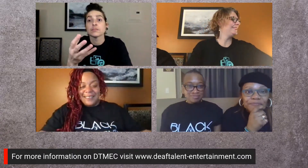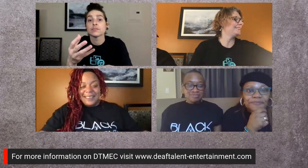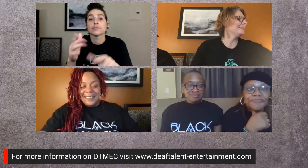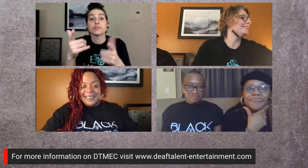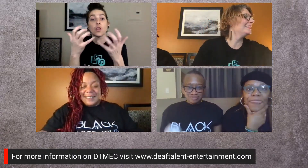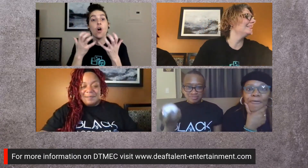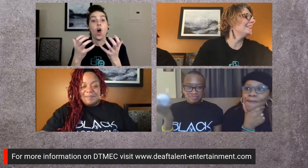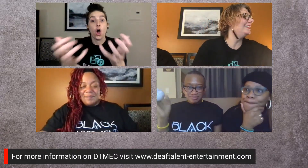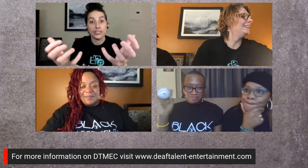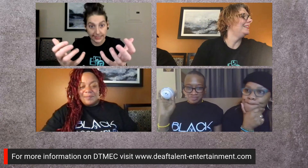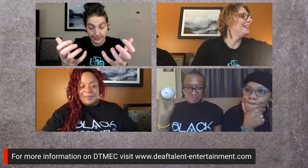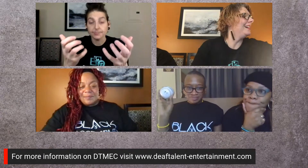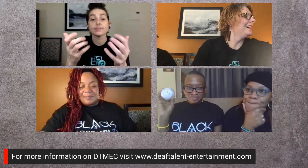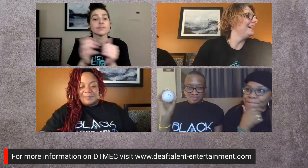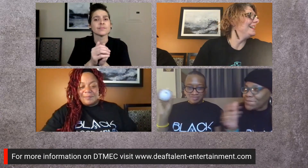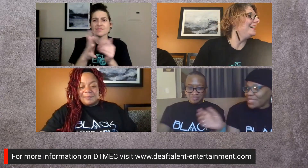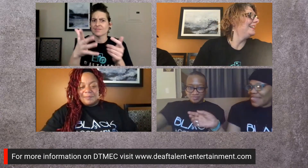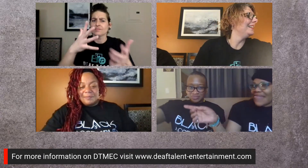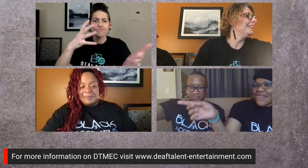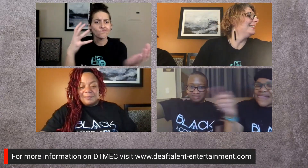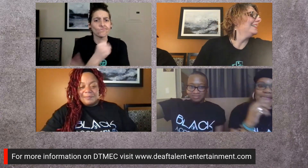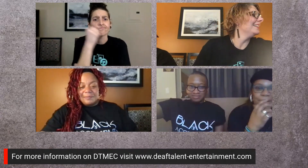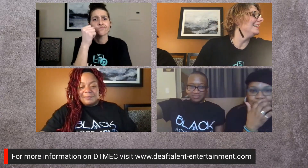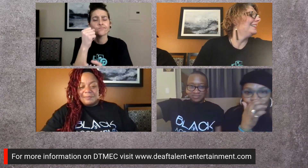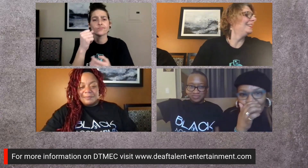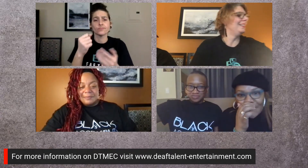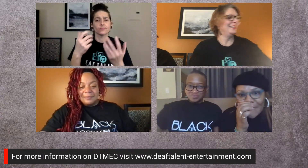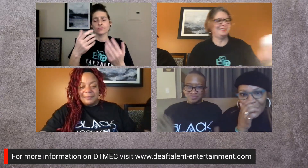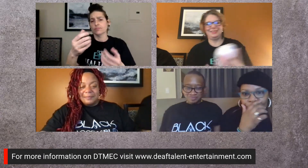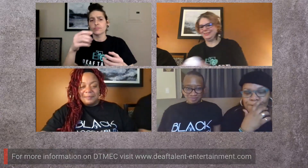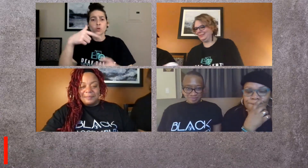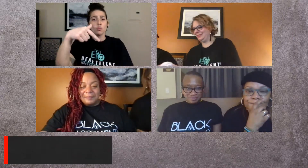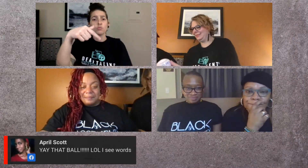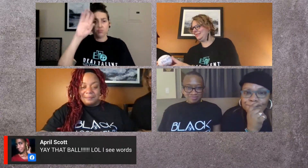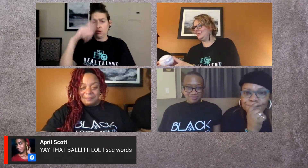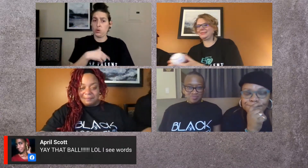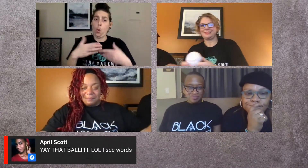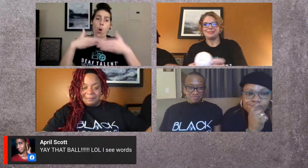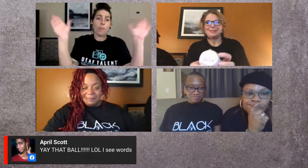Okay, now, hey guys, for the audience,